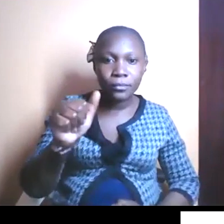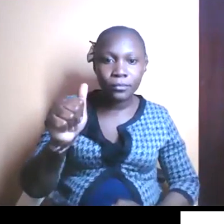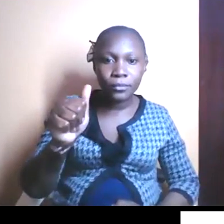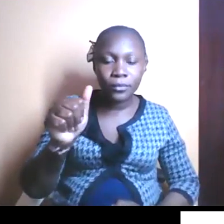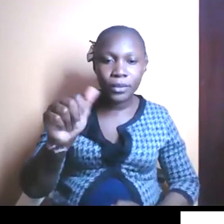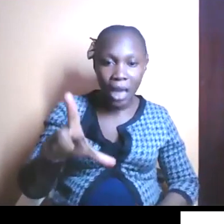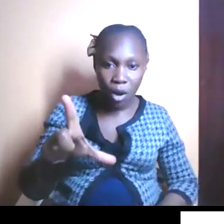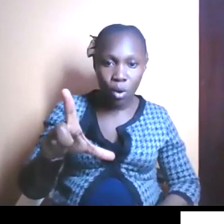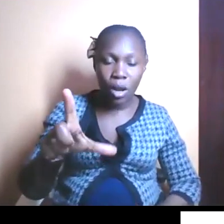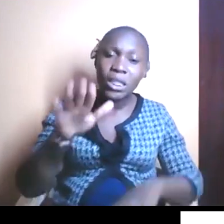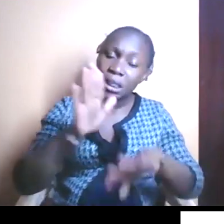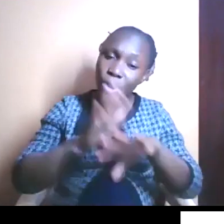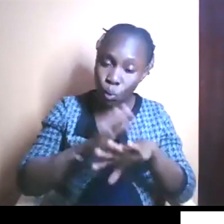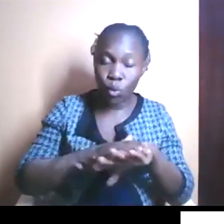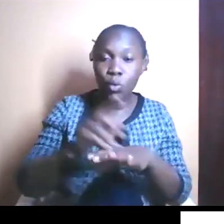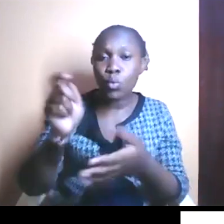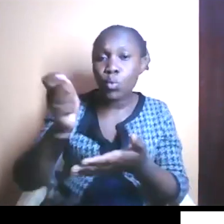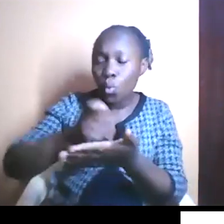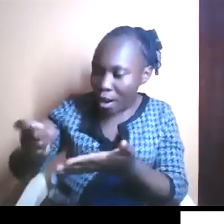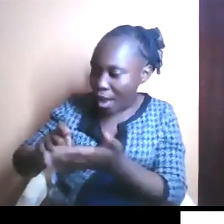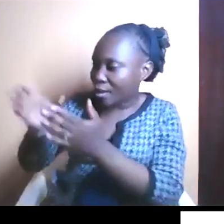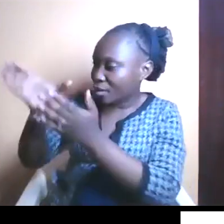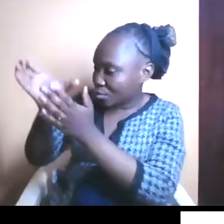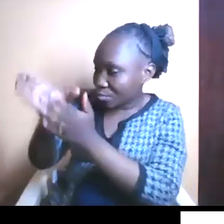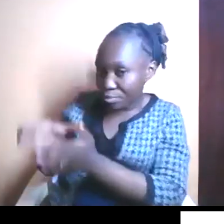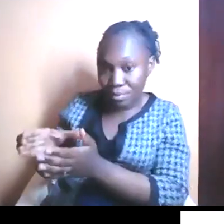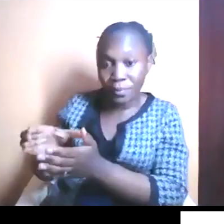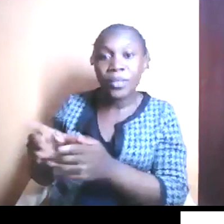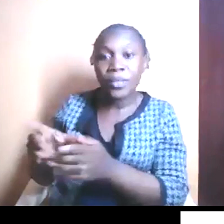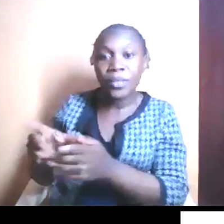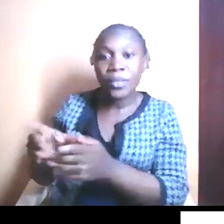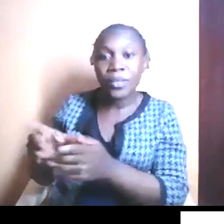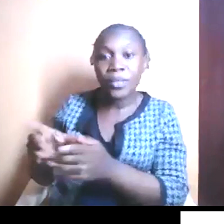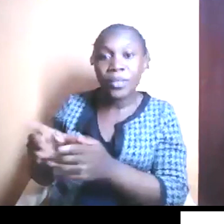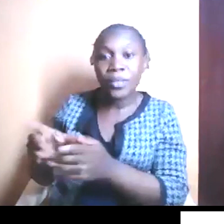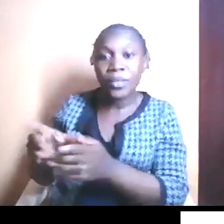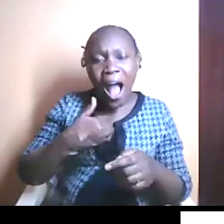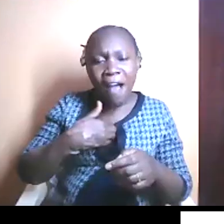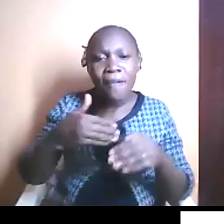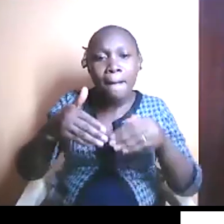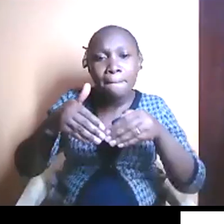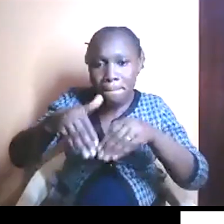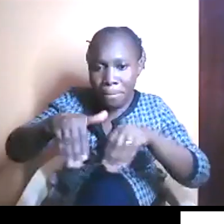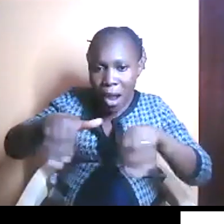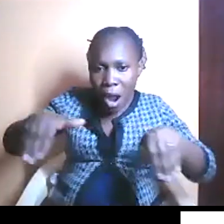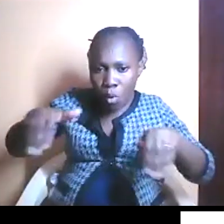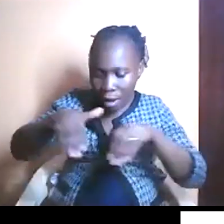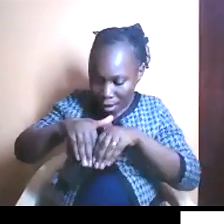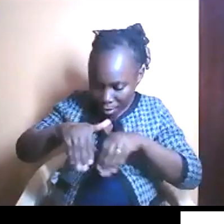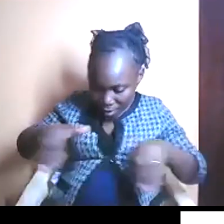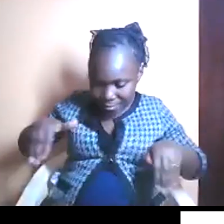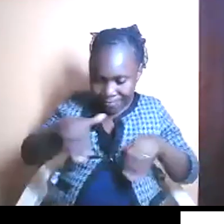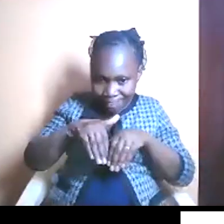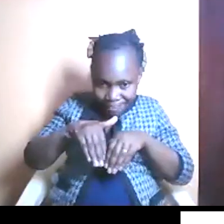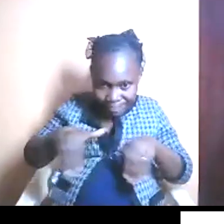most people to do. And be reasonable with your time, your boundaries. Boundaries include time,